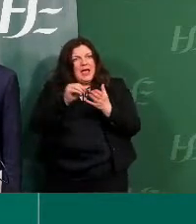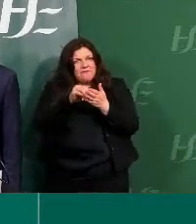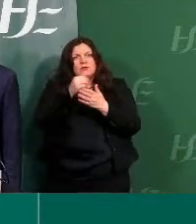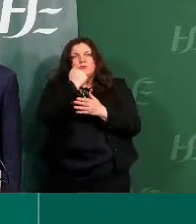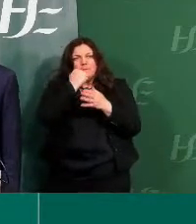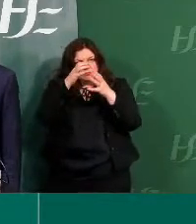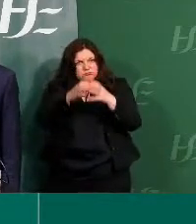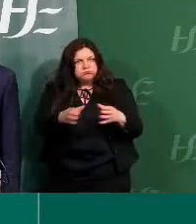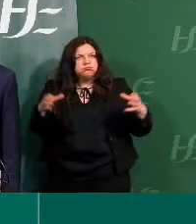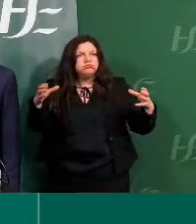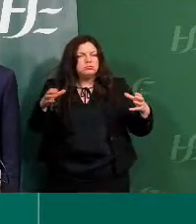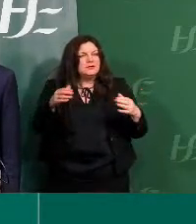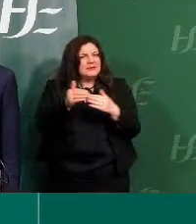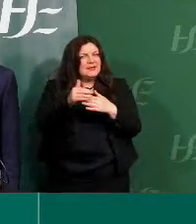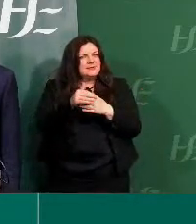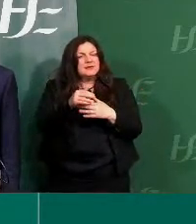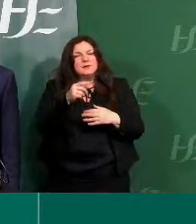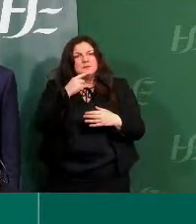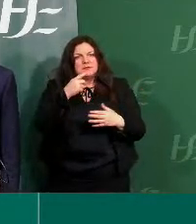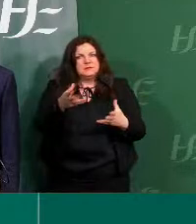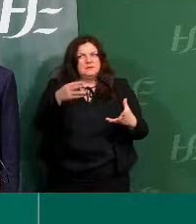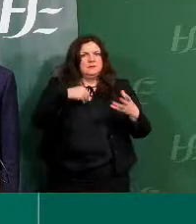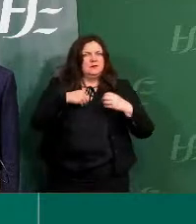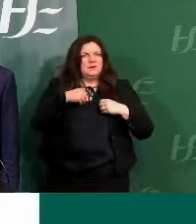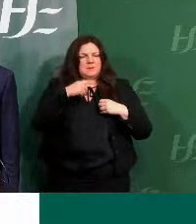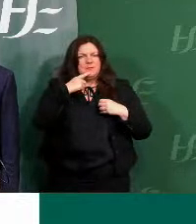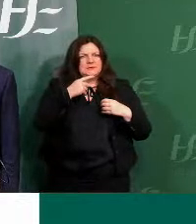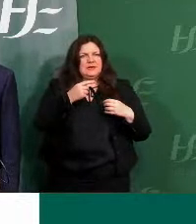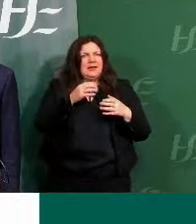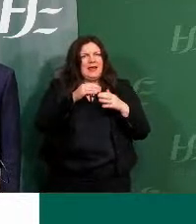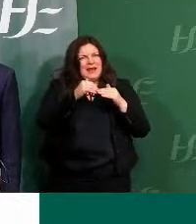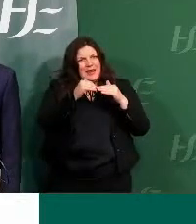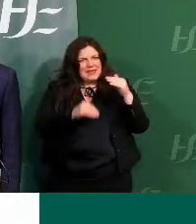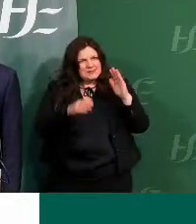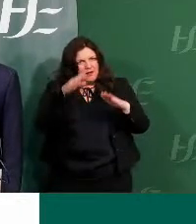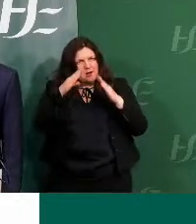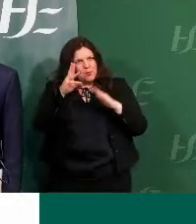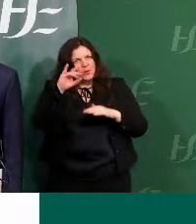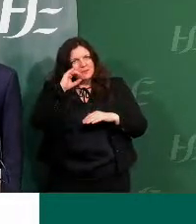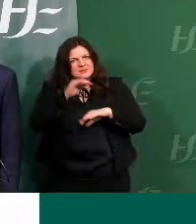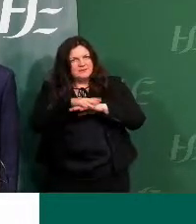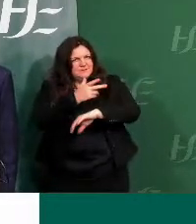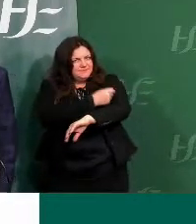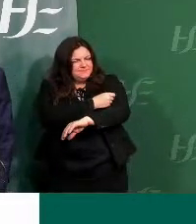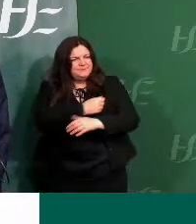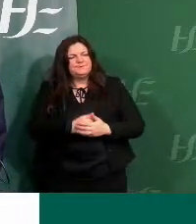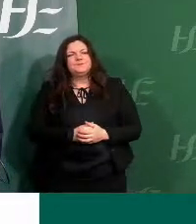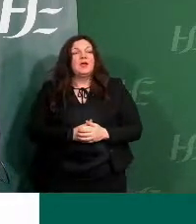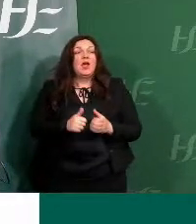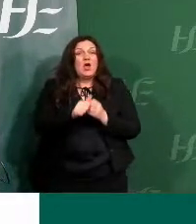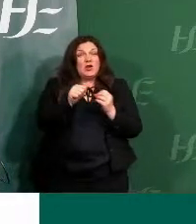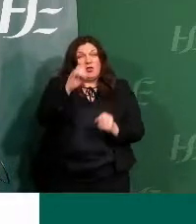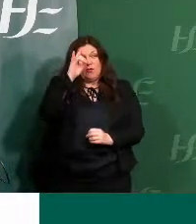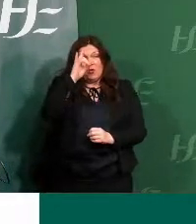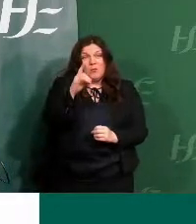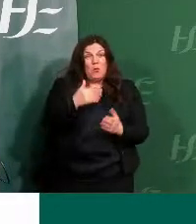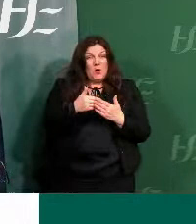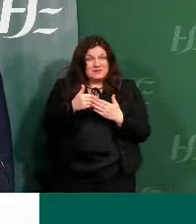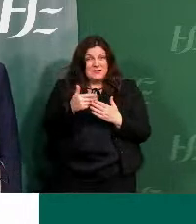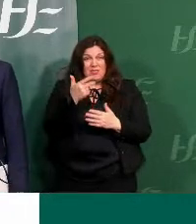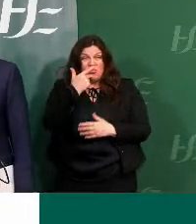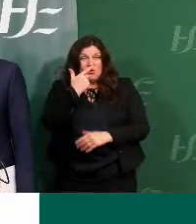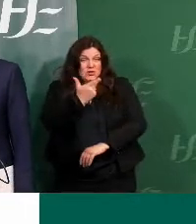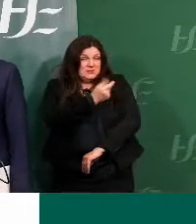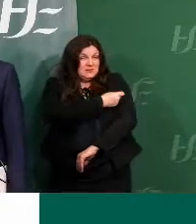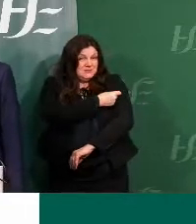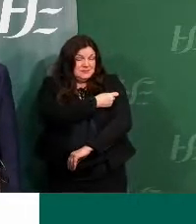in relation to corresponding to harm. Another cause for hope, and here's the impact of the boosters. We